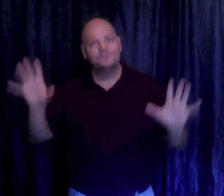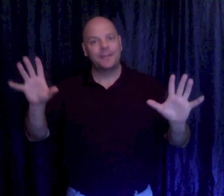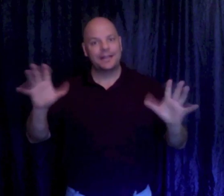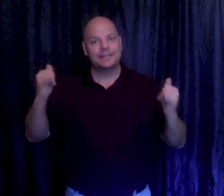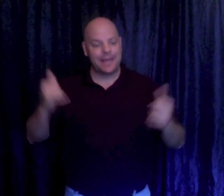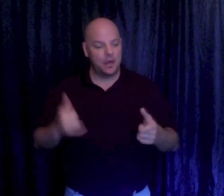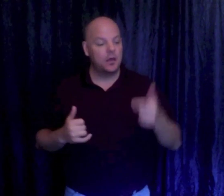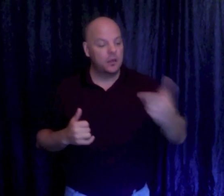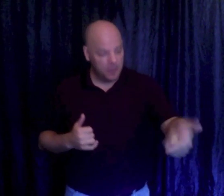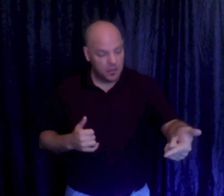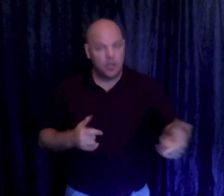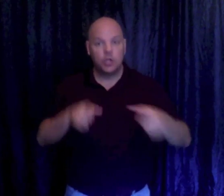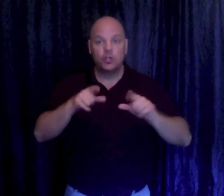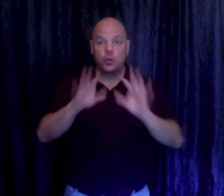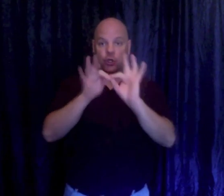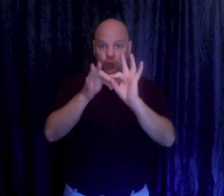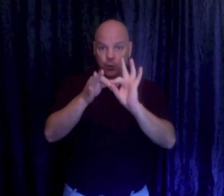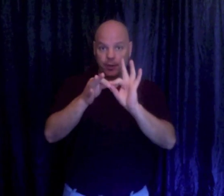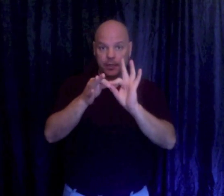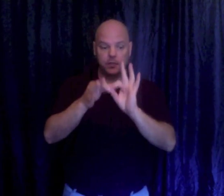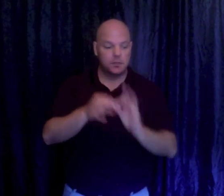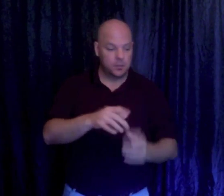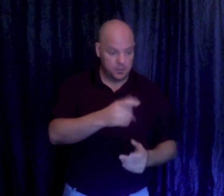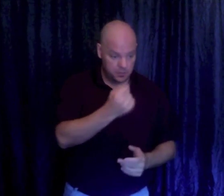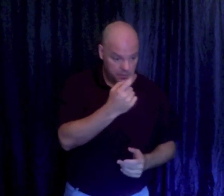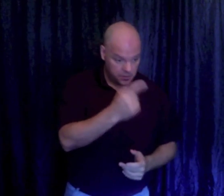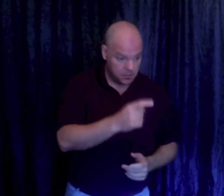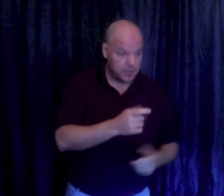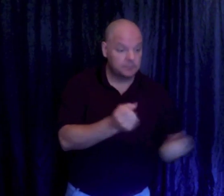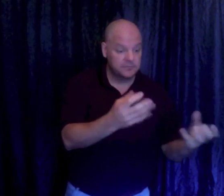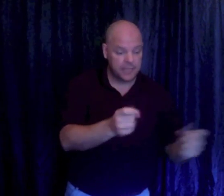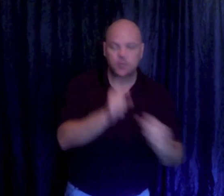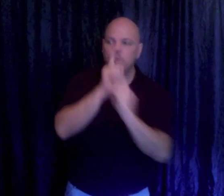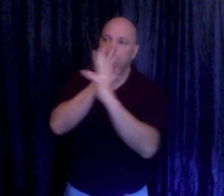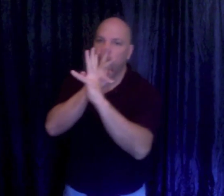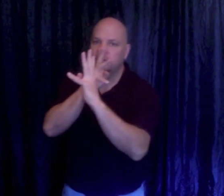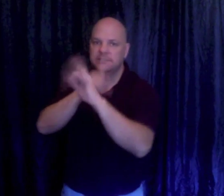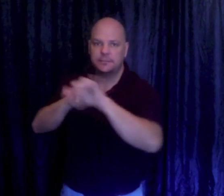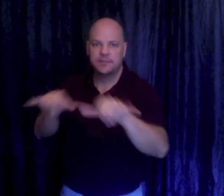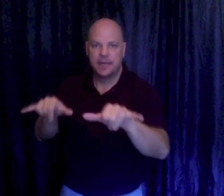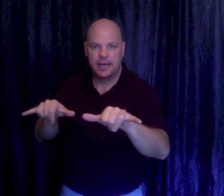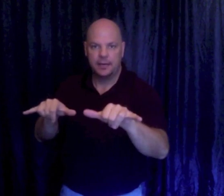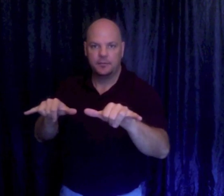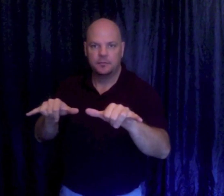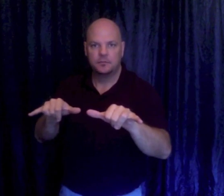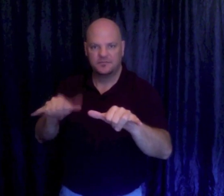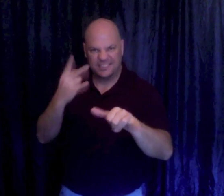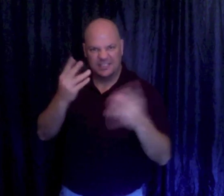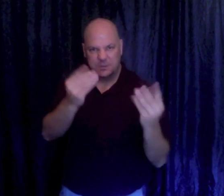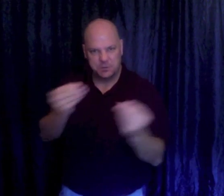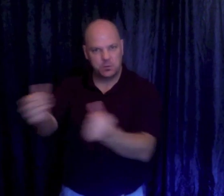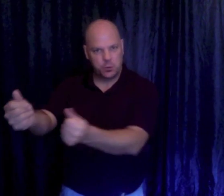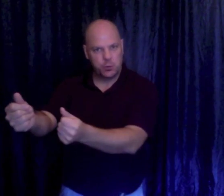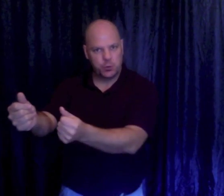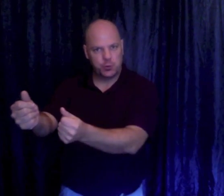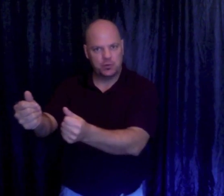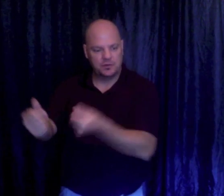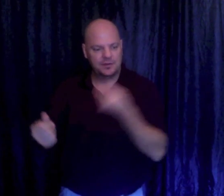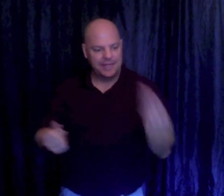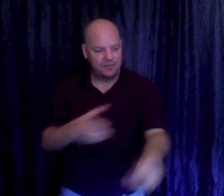interpretation. That's when you can voice what the deaf student is saying. You see how I mean? That seems to be a lot smoother, and